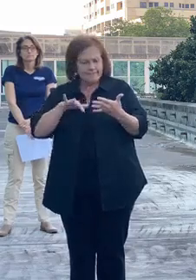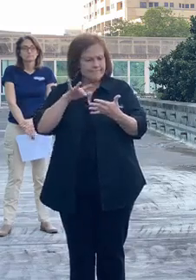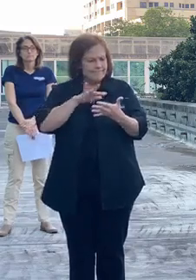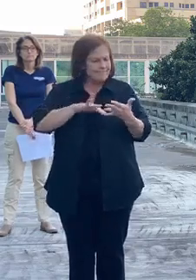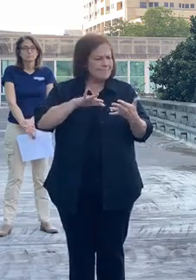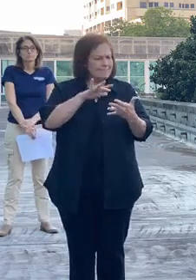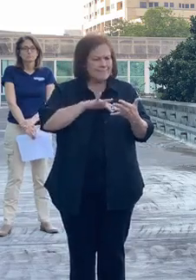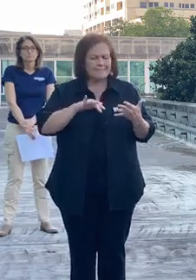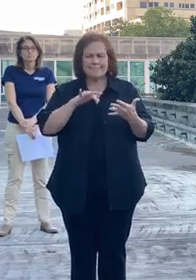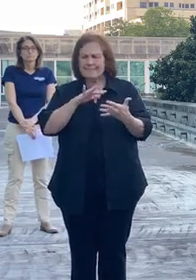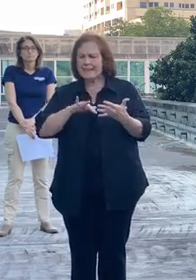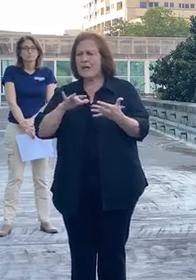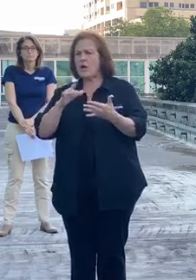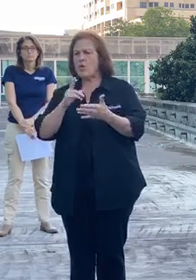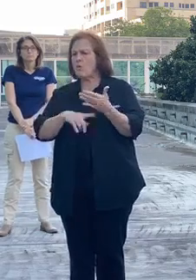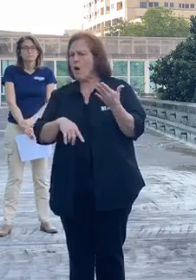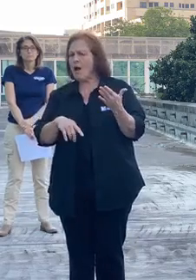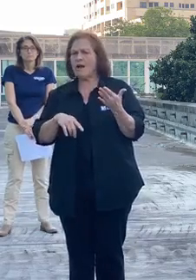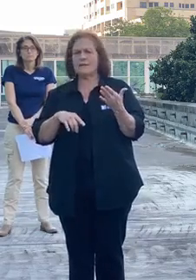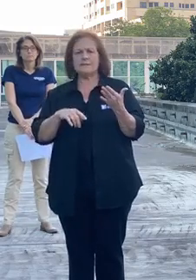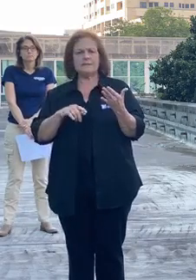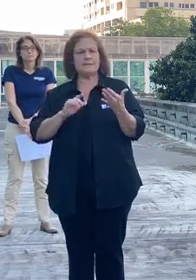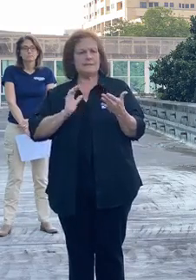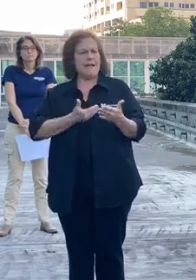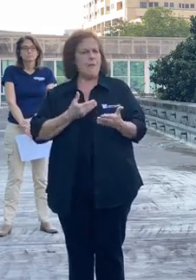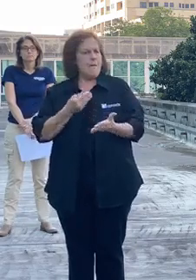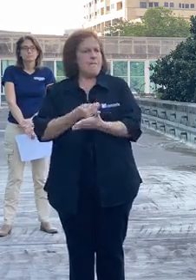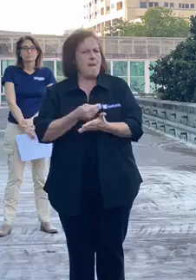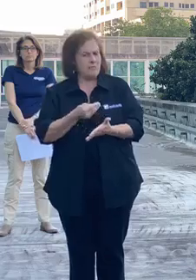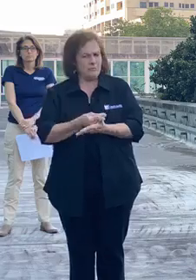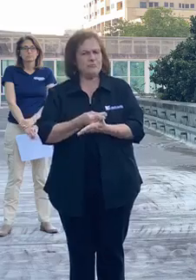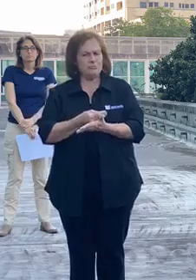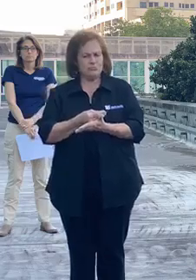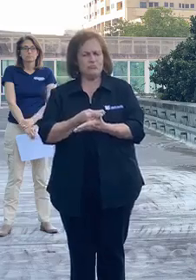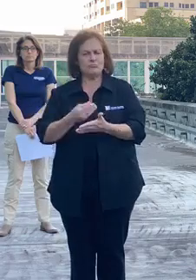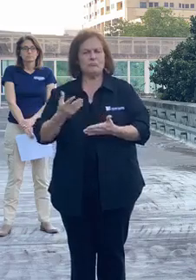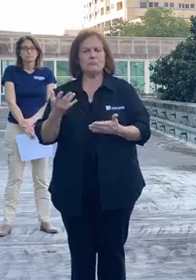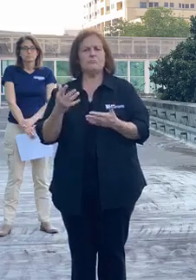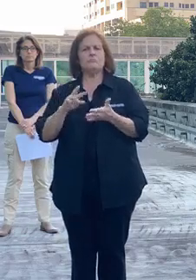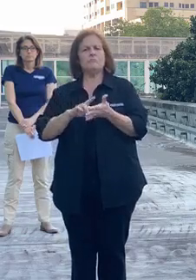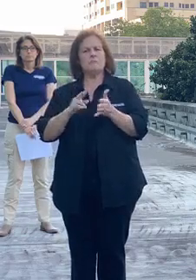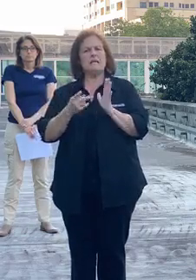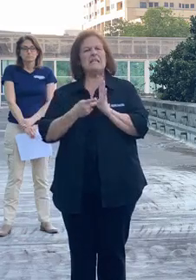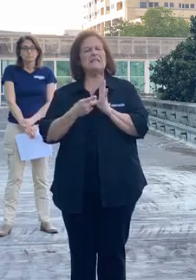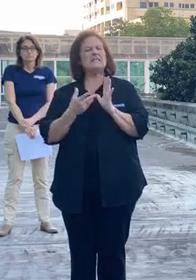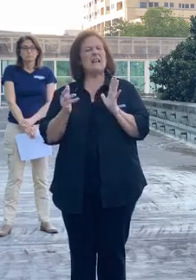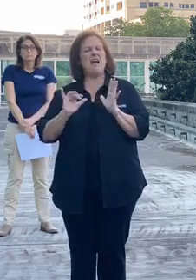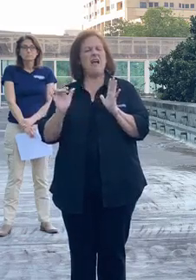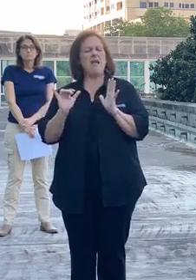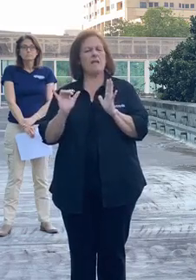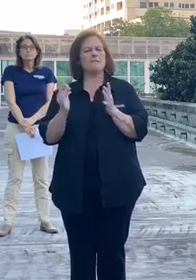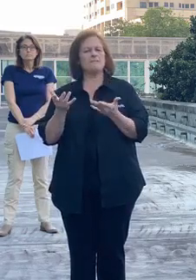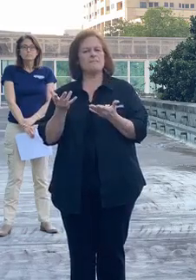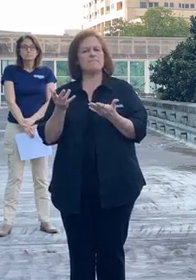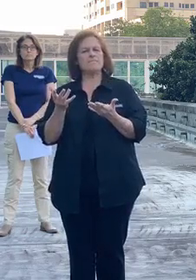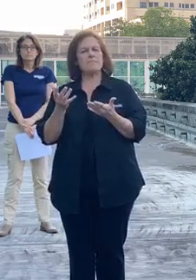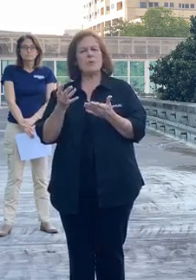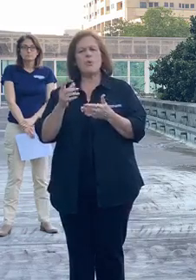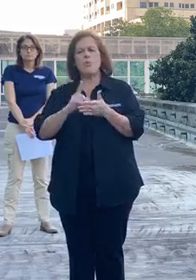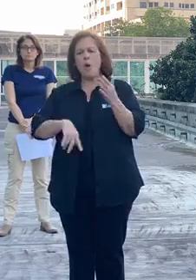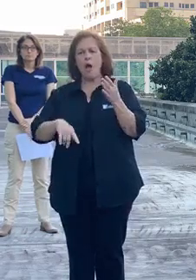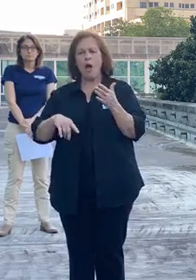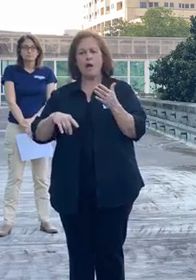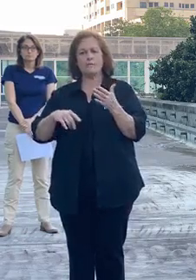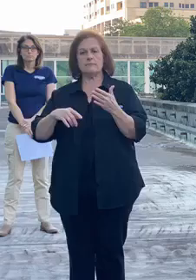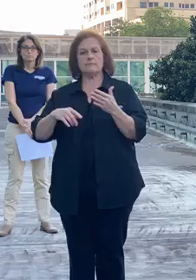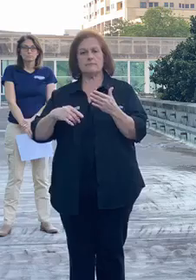every single day as it relates to our income, meaning our cost burden